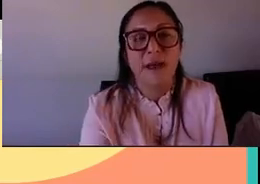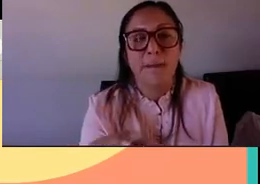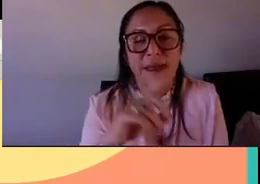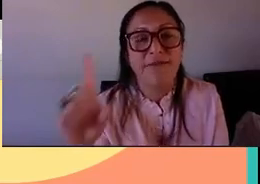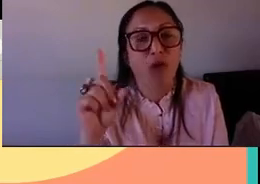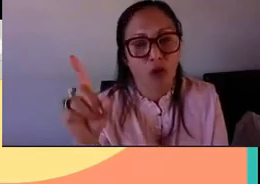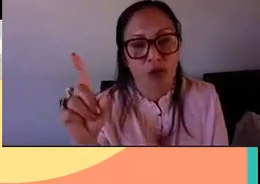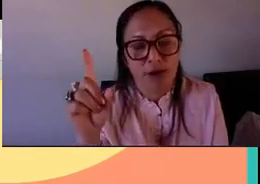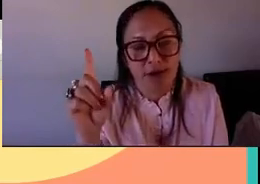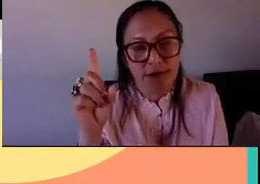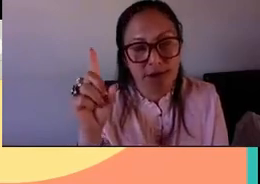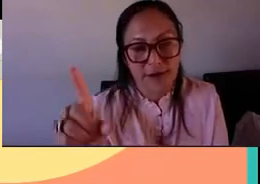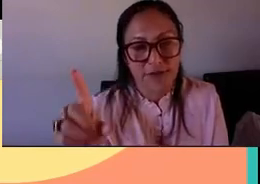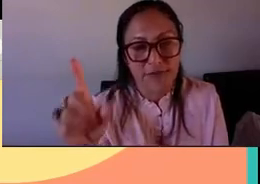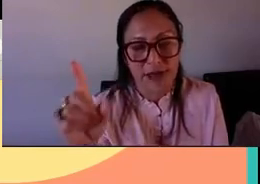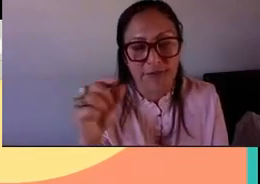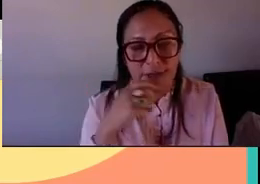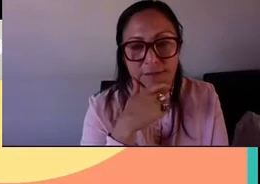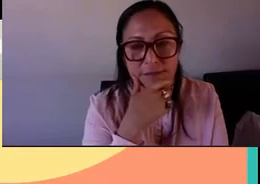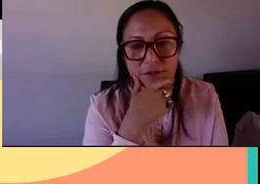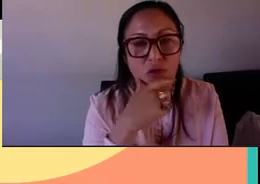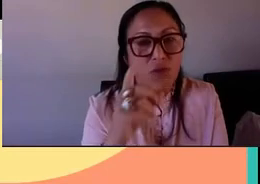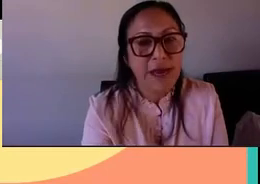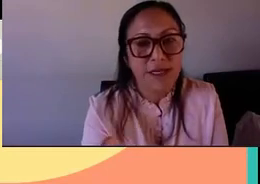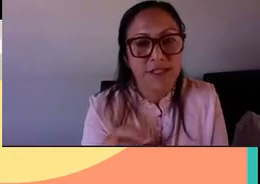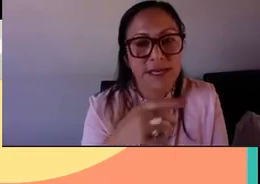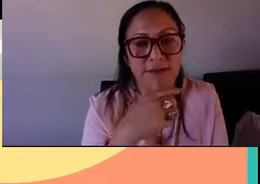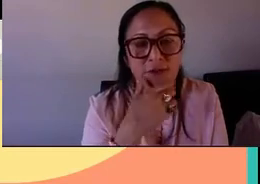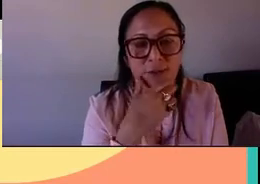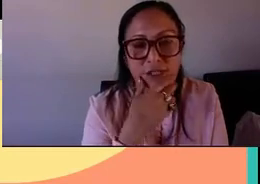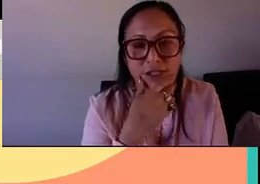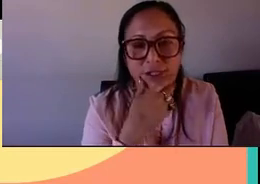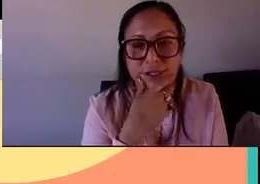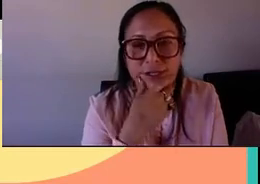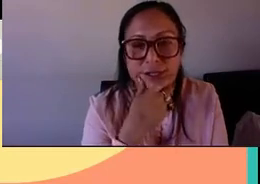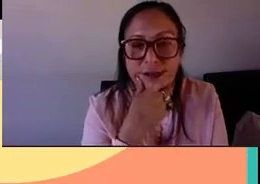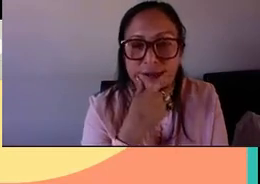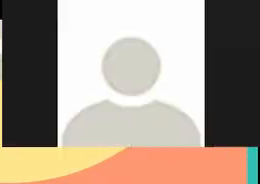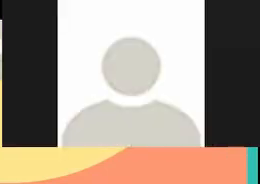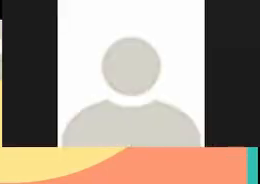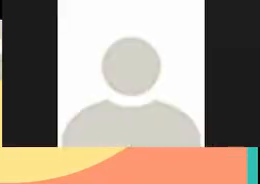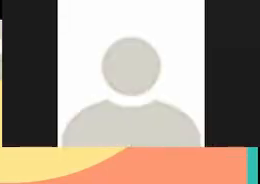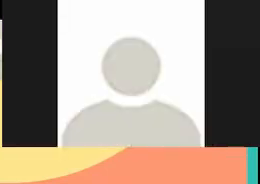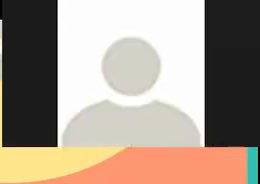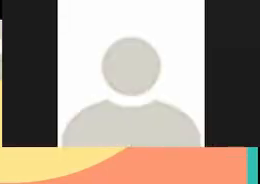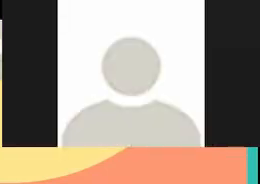needs before the letters of the alphabet. So great question. Thank you so much. You're welcome.